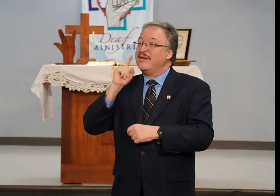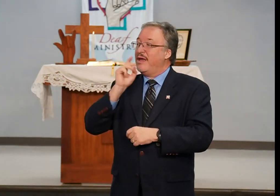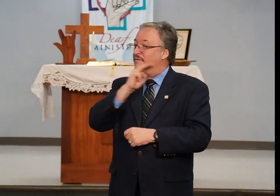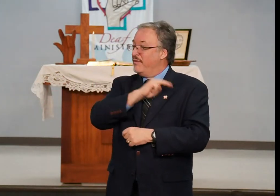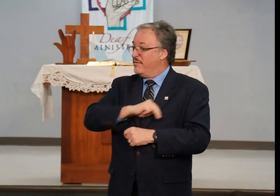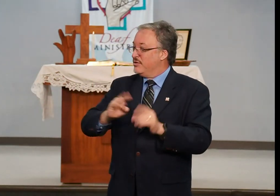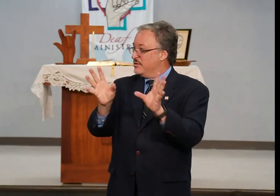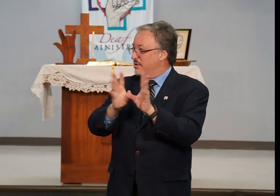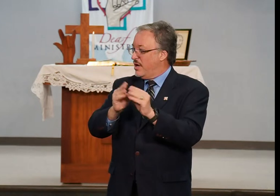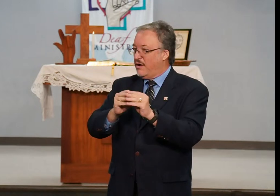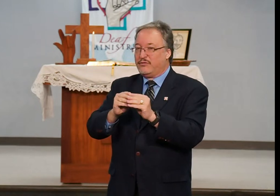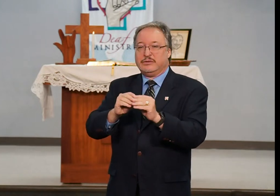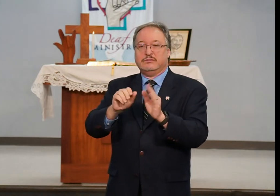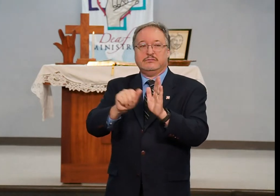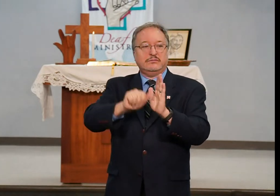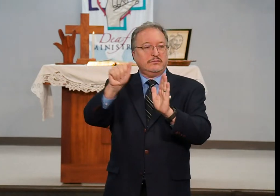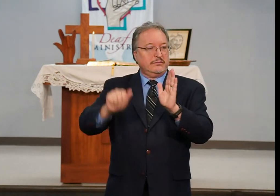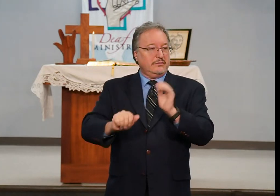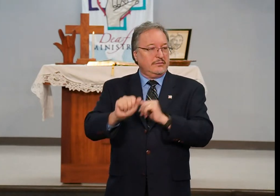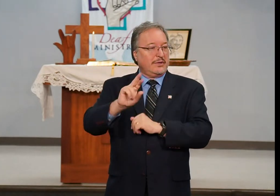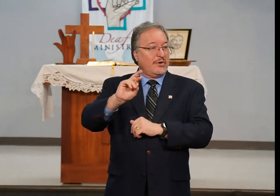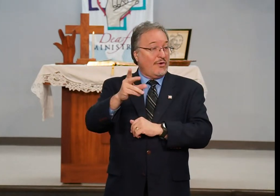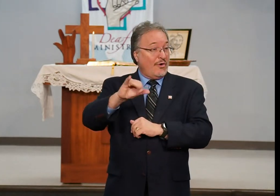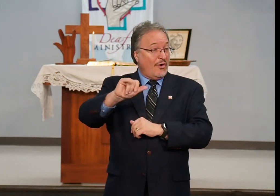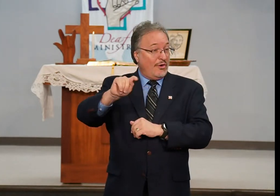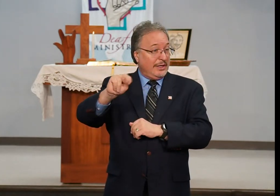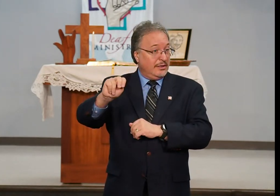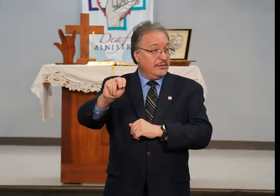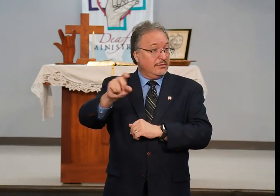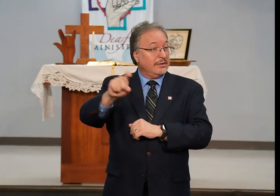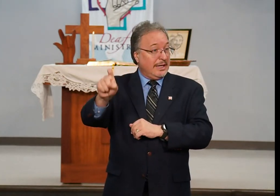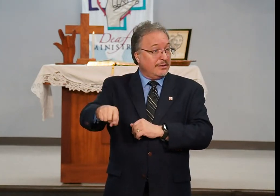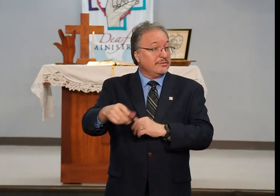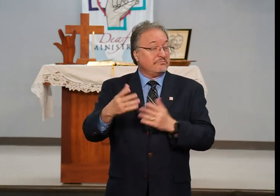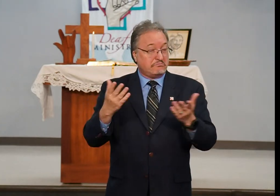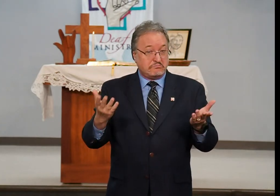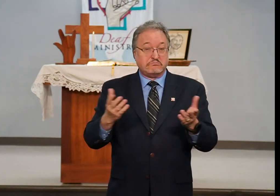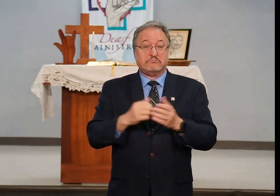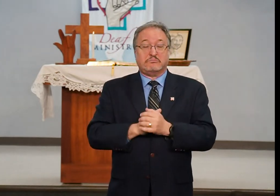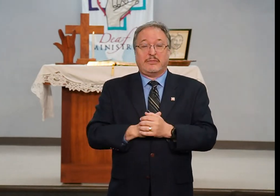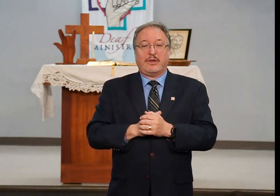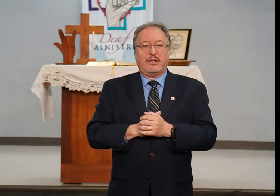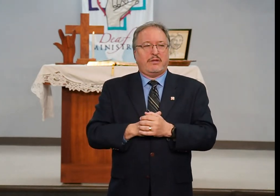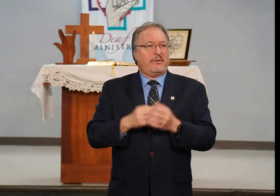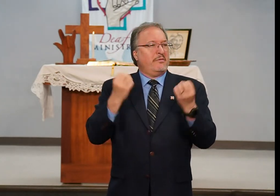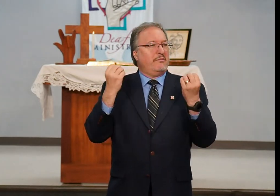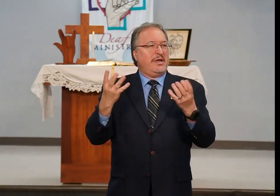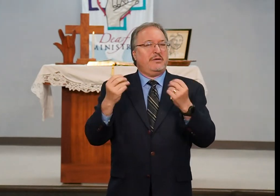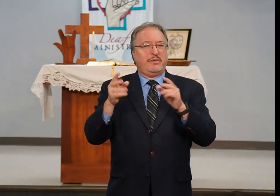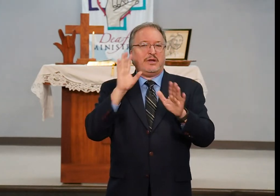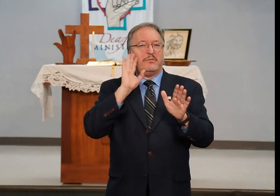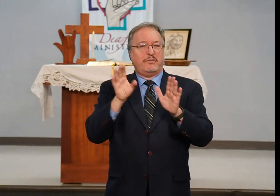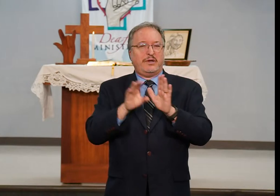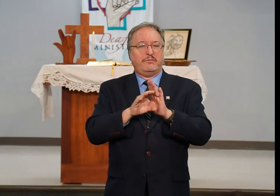comes from something I saw when I attended the Deaf Missions Conference in Arlington, Texas last week.